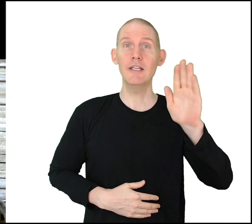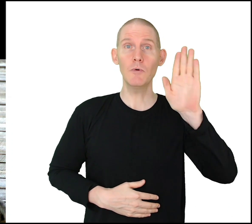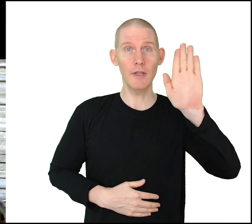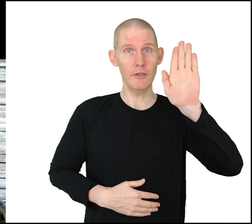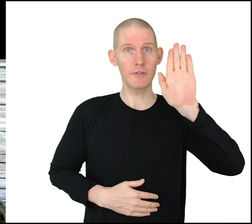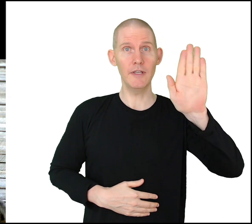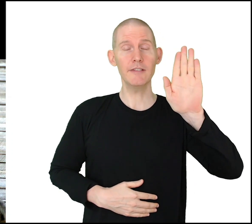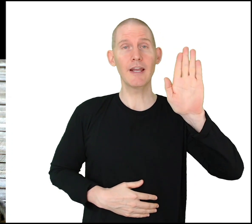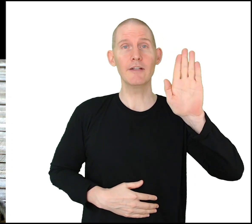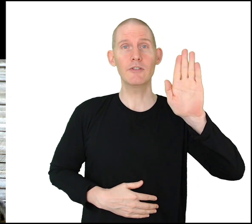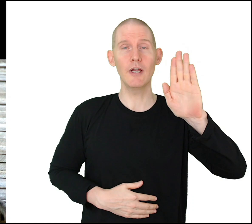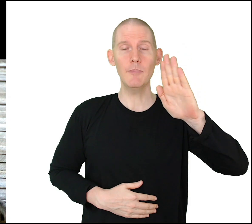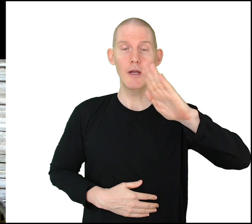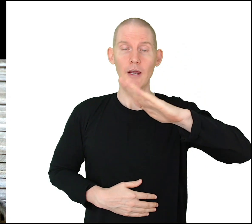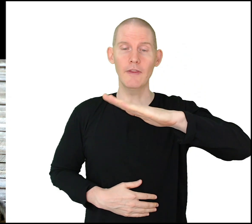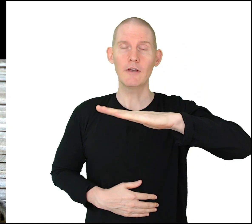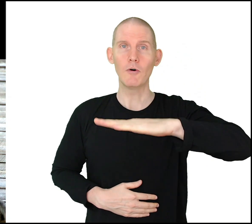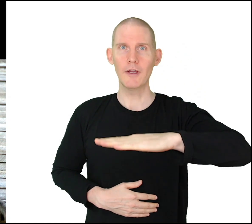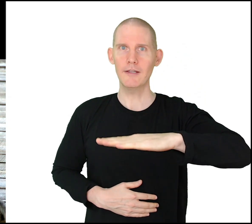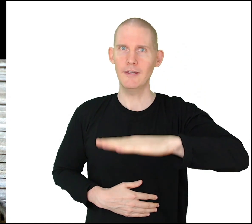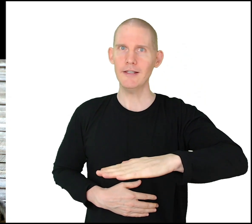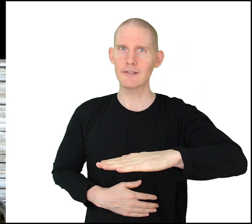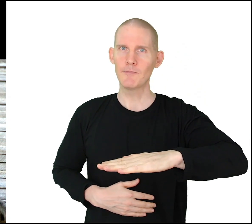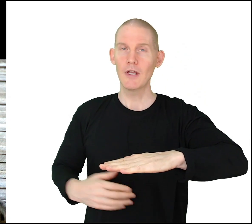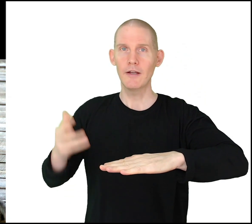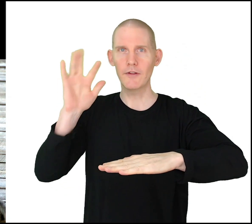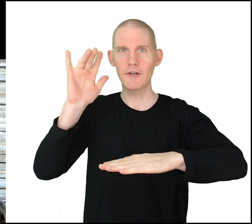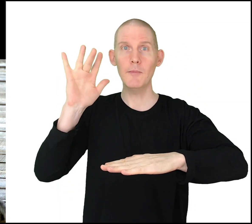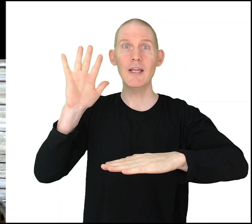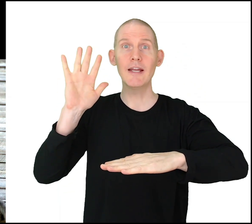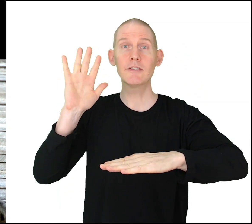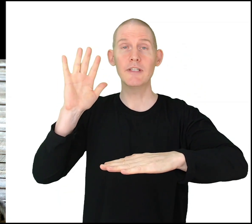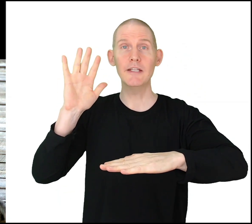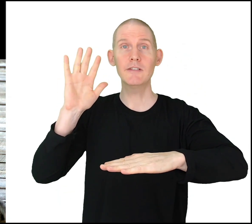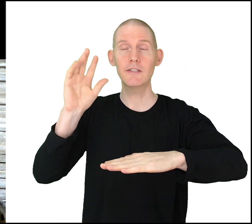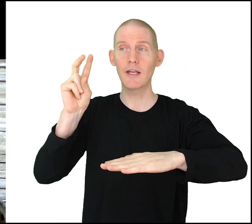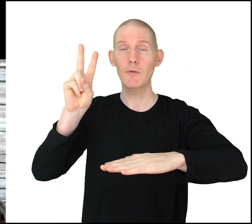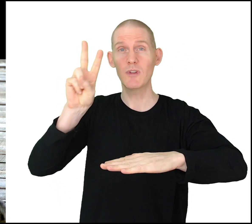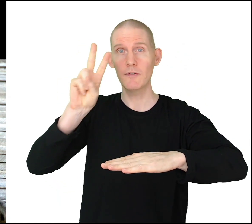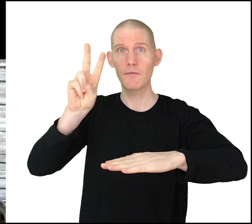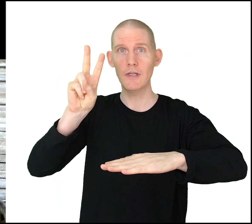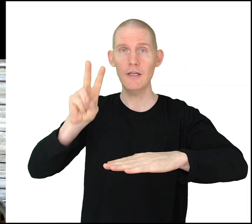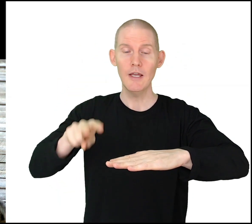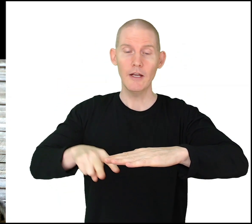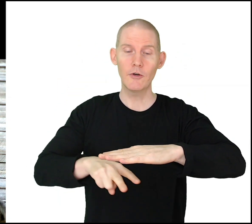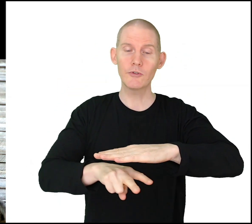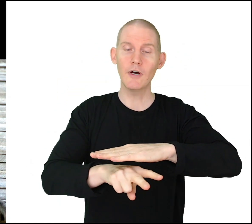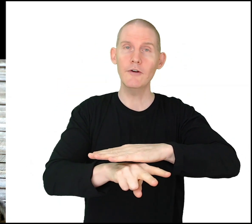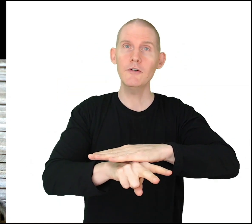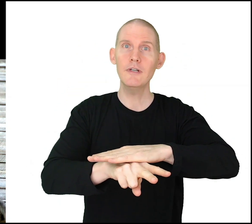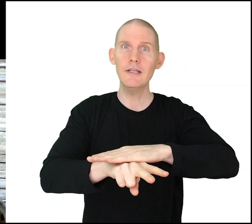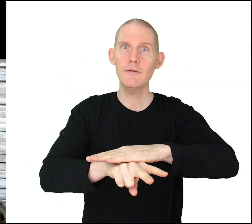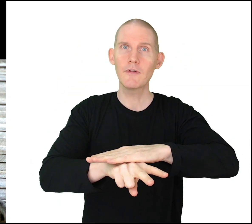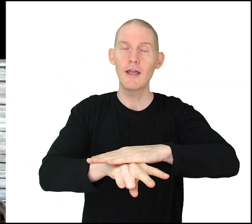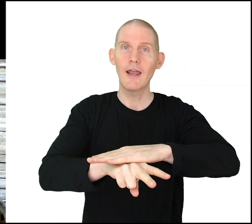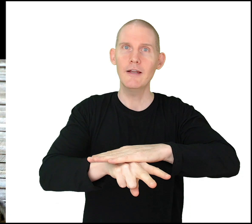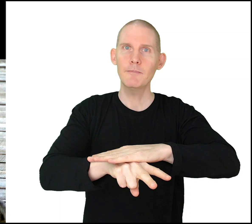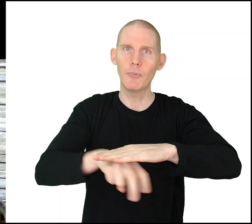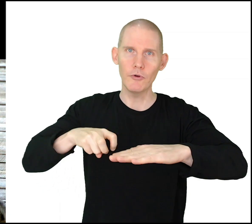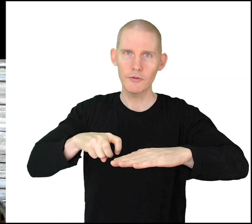they use this hand shape and they go like this. Now the dominant hand stays the same with the V. It goes underneath and it pulls